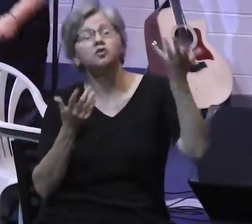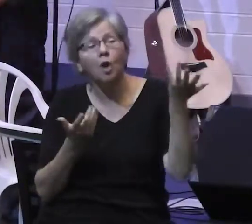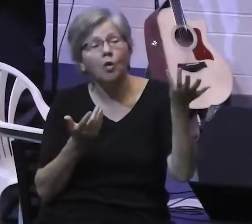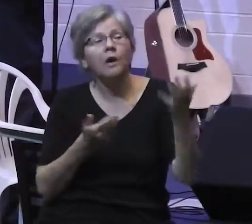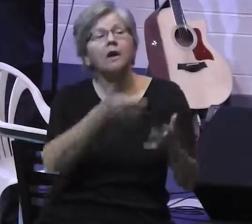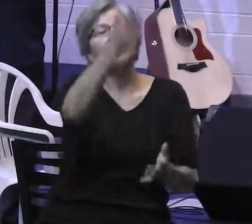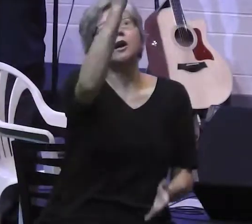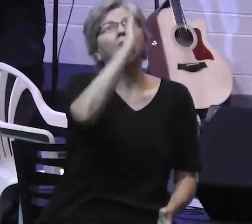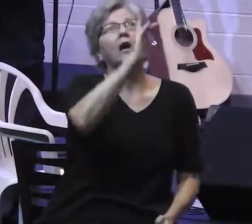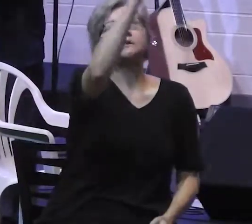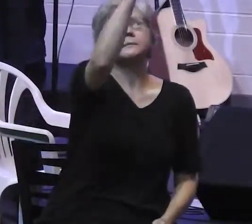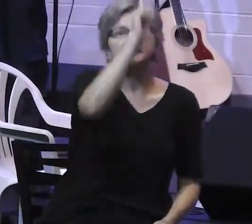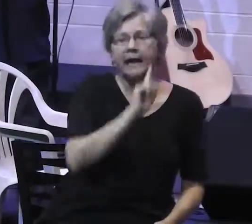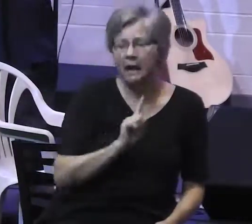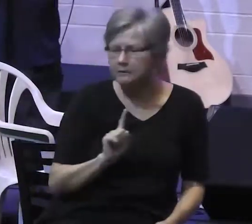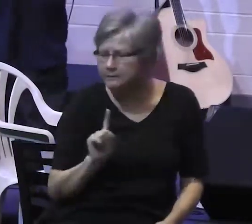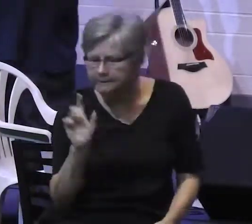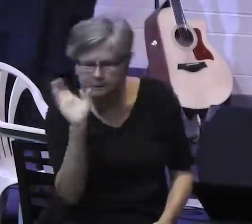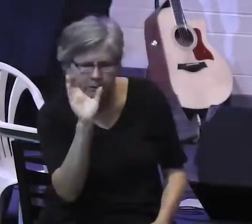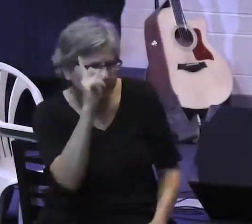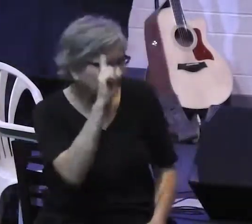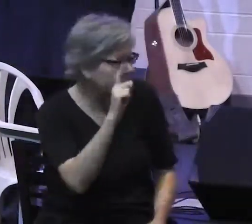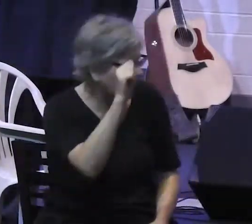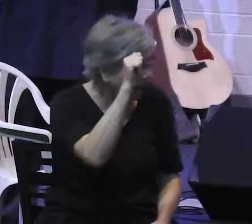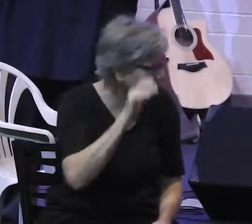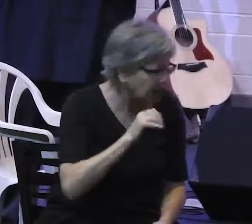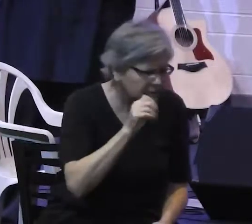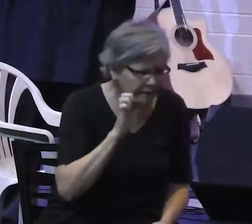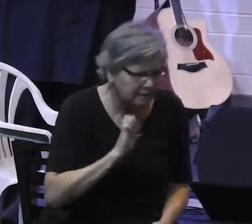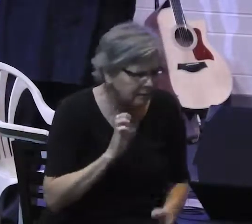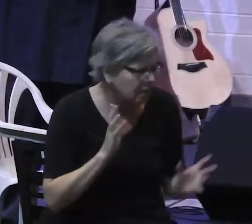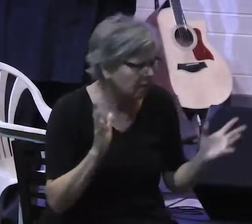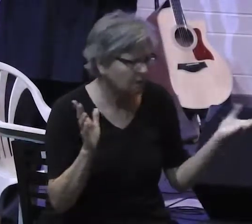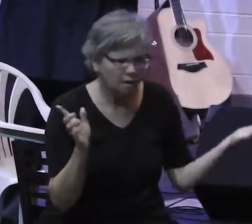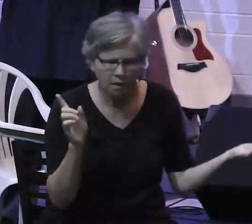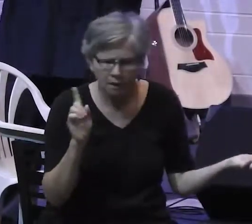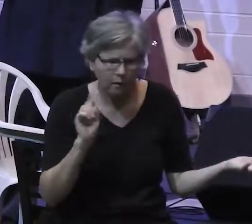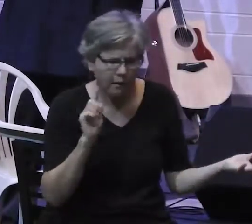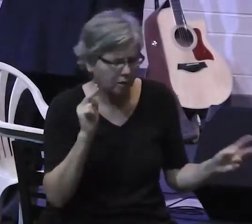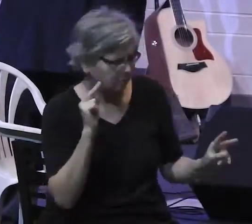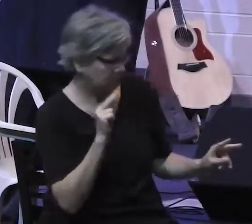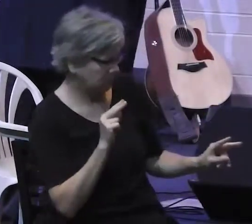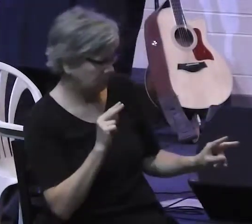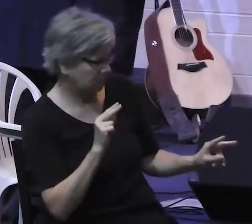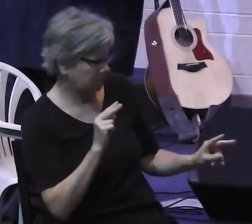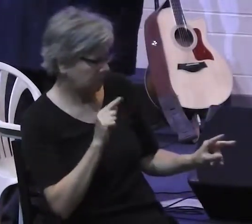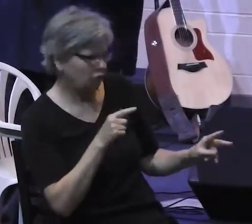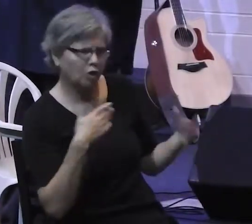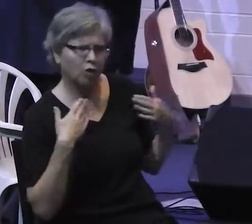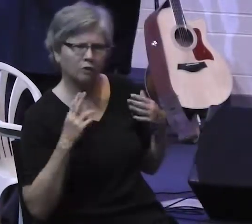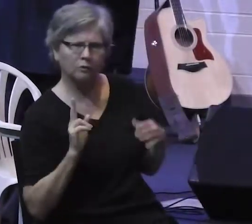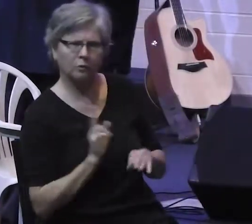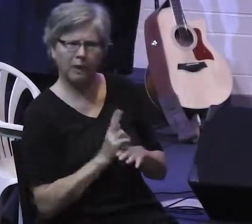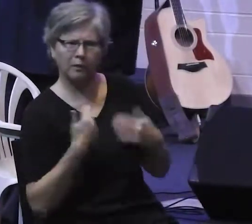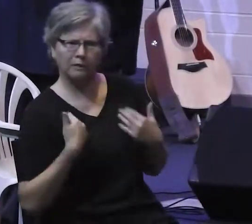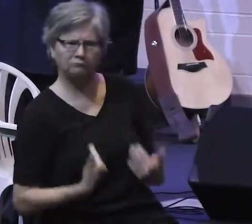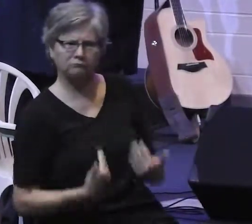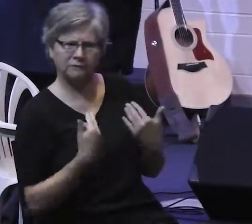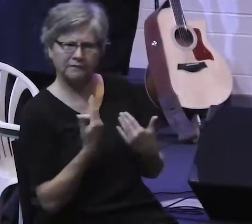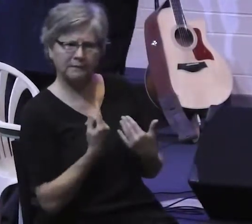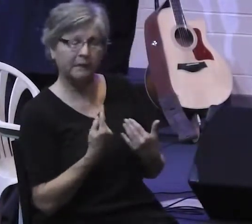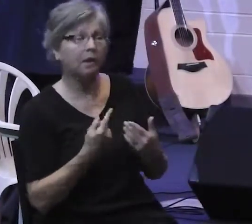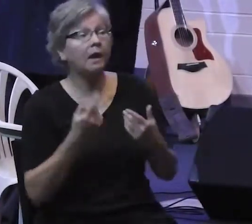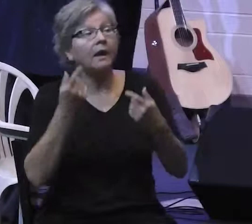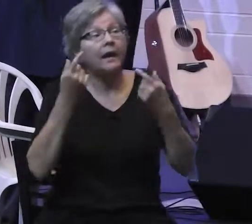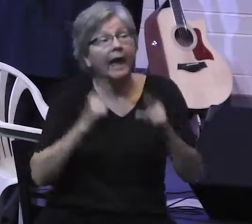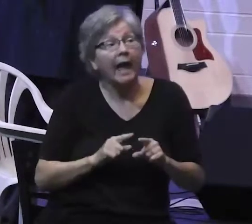out that he comes to them and he says, hey, what are you wearing? Because in their sin and their shame, they realized